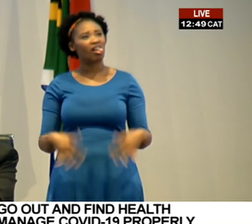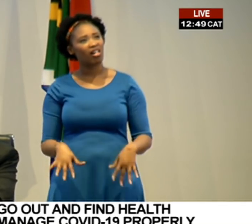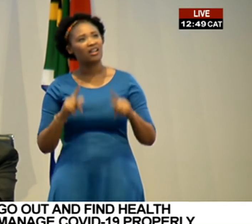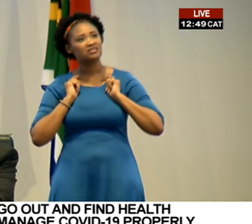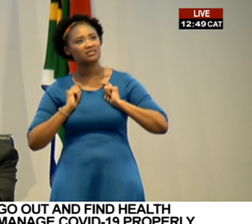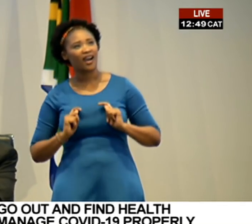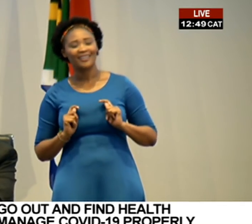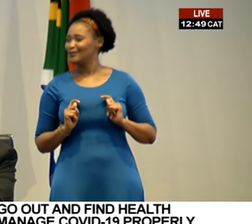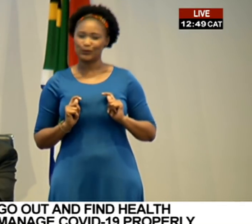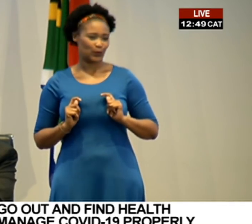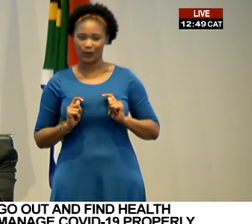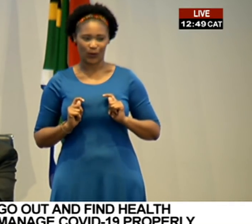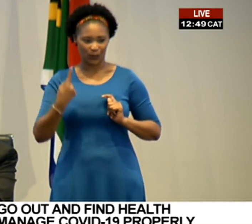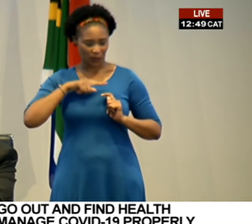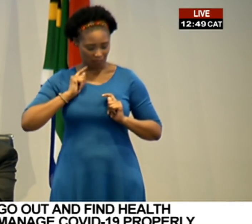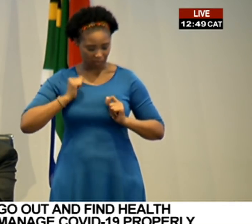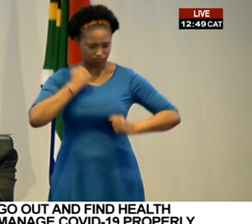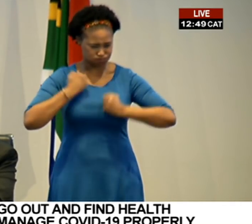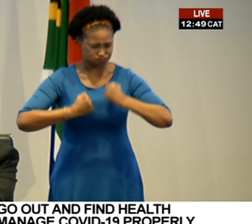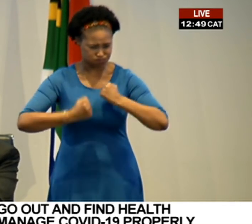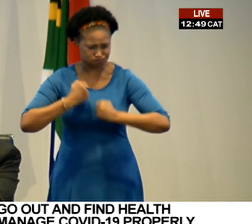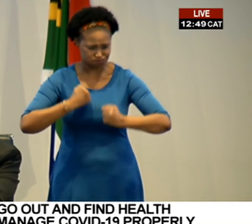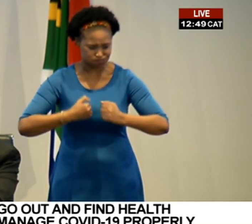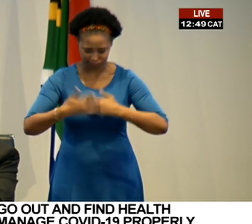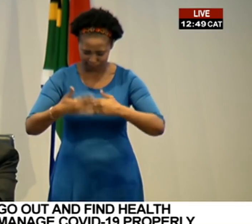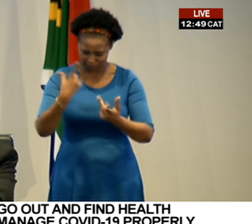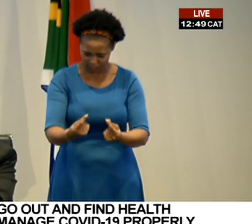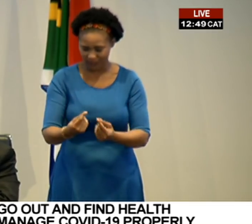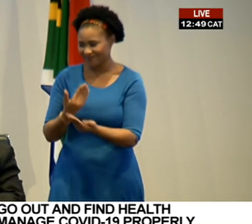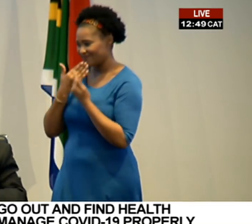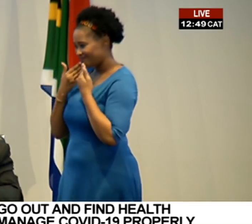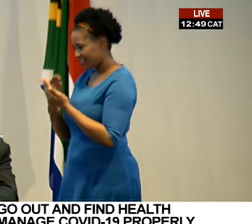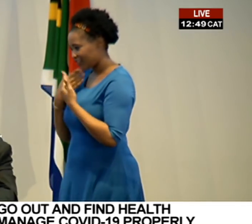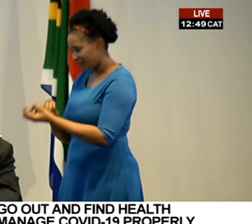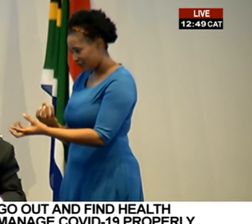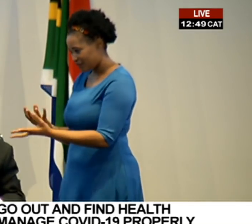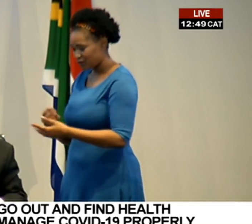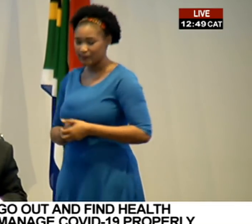It's a marathon that we are running to deal with COVID. But thank you very much, Premier.